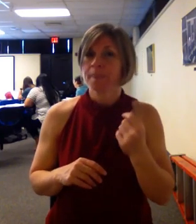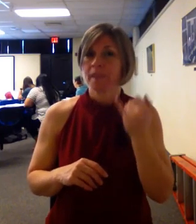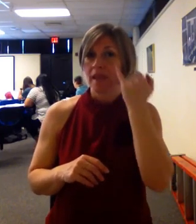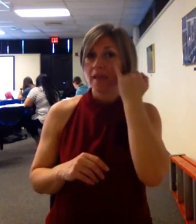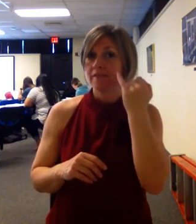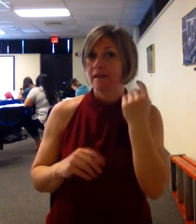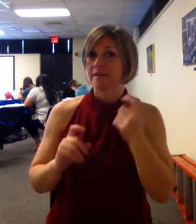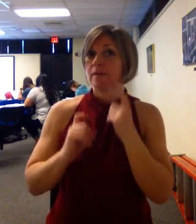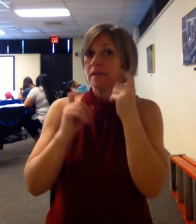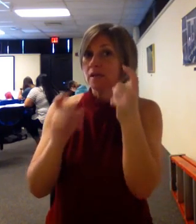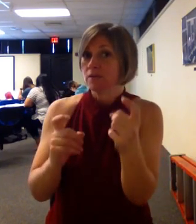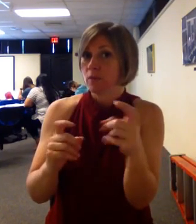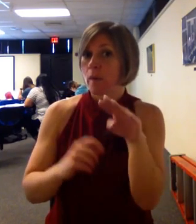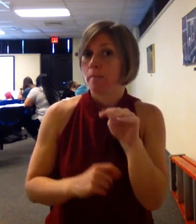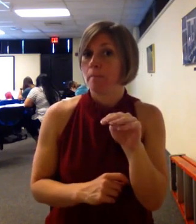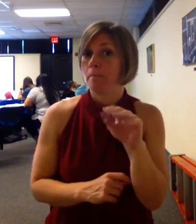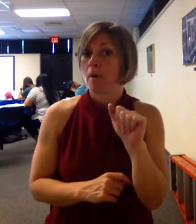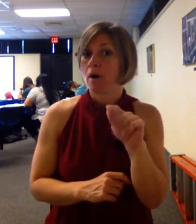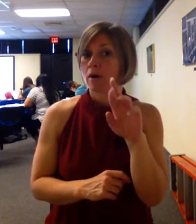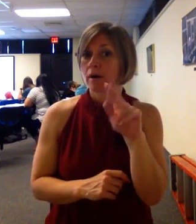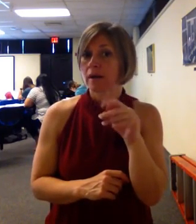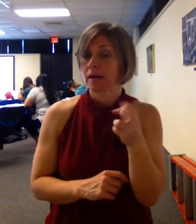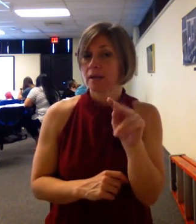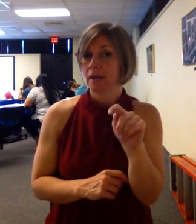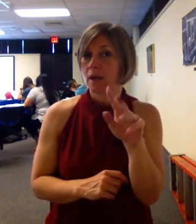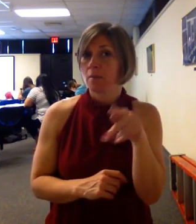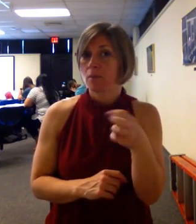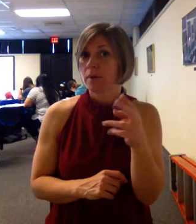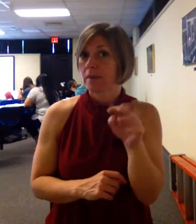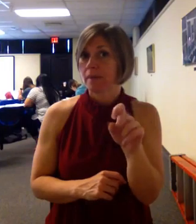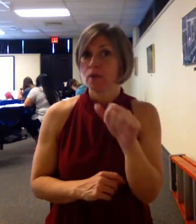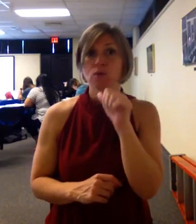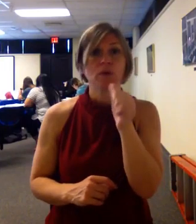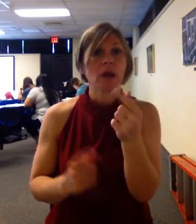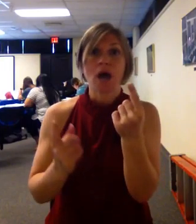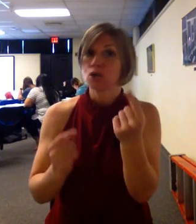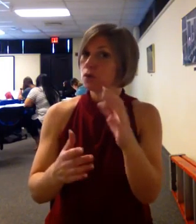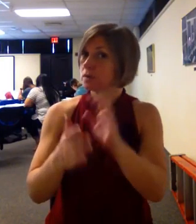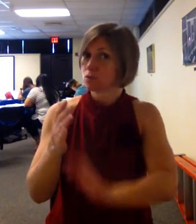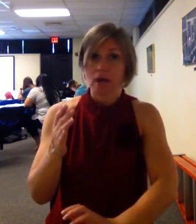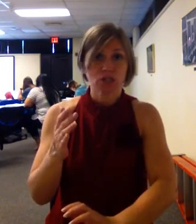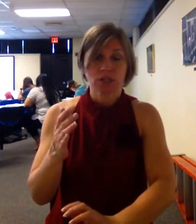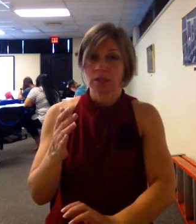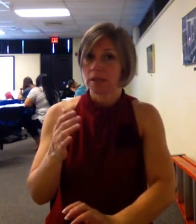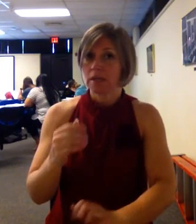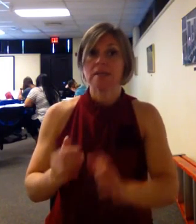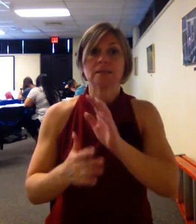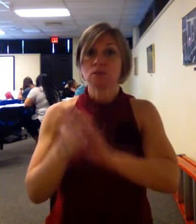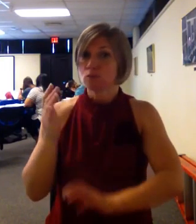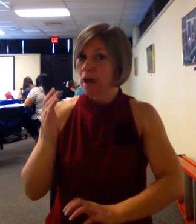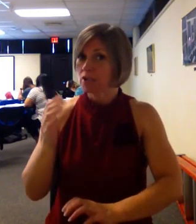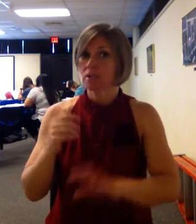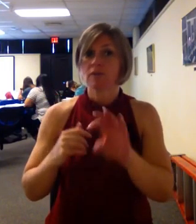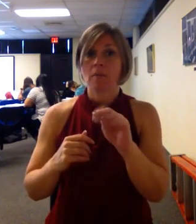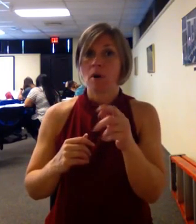given market premium, you don't do the subtraction. Because the subtraction of market minus risk-free is to